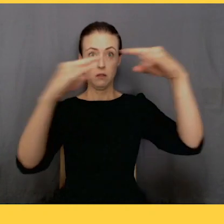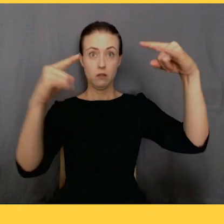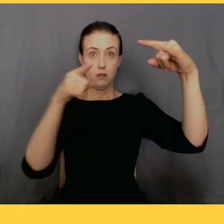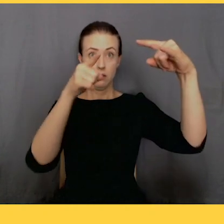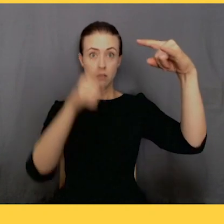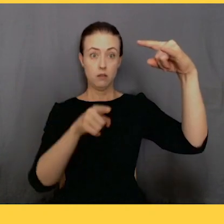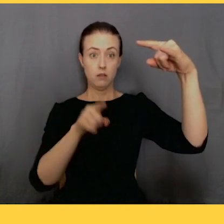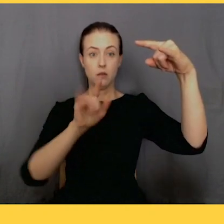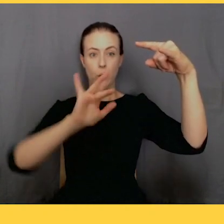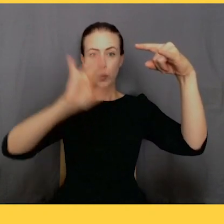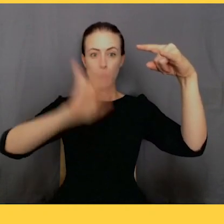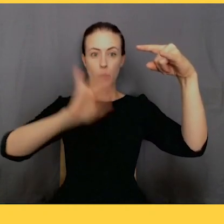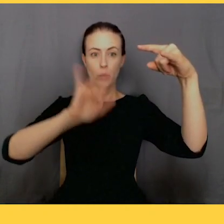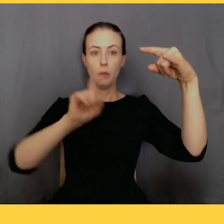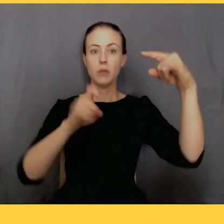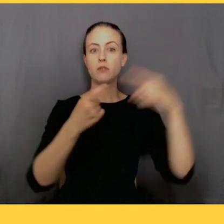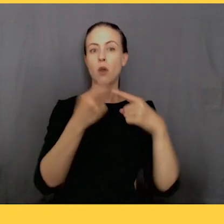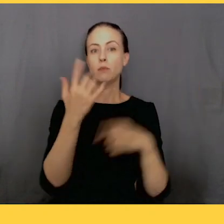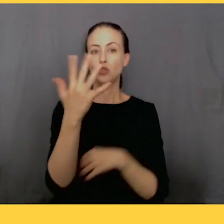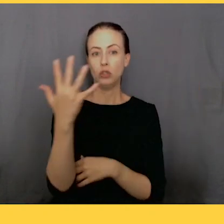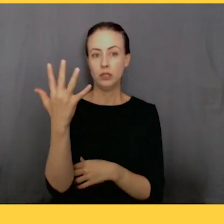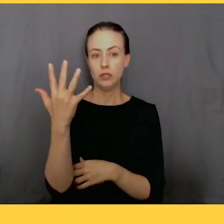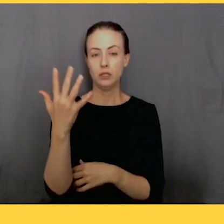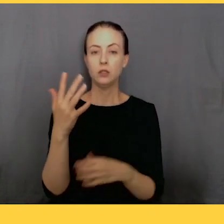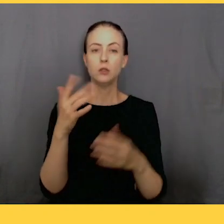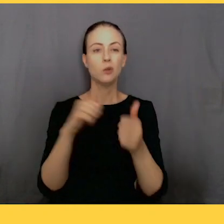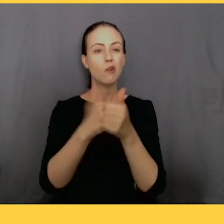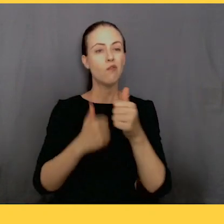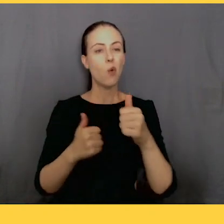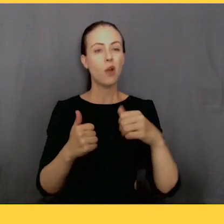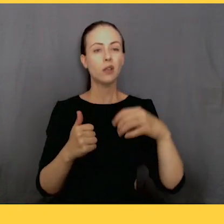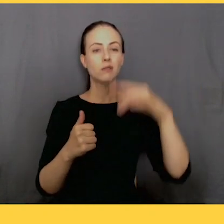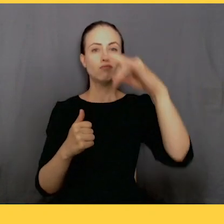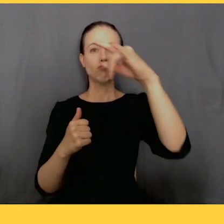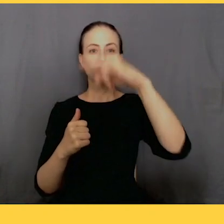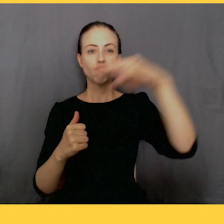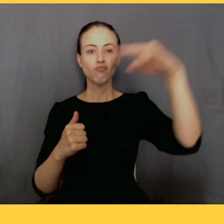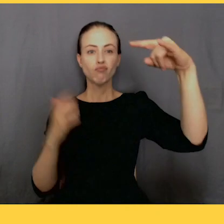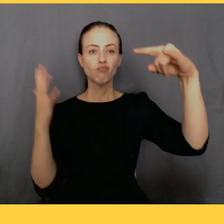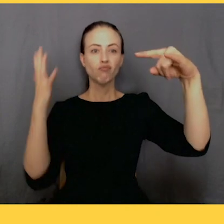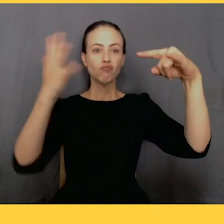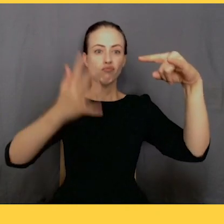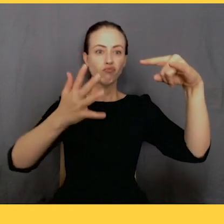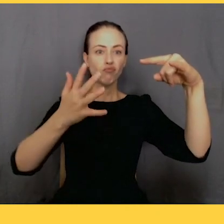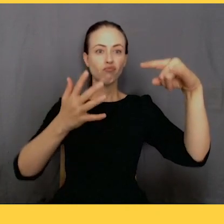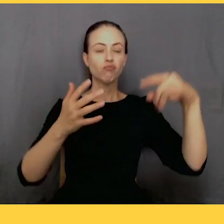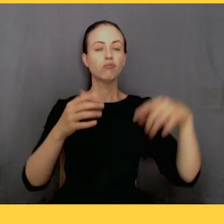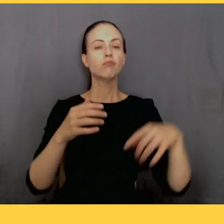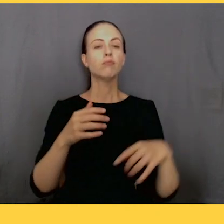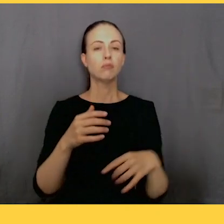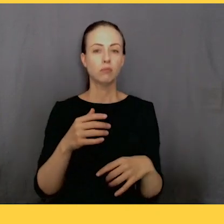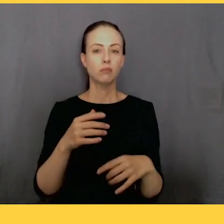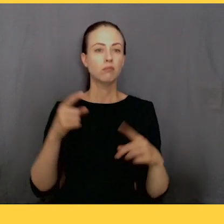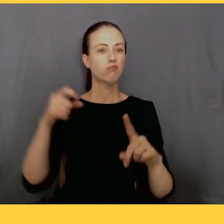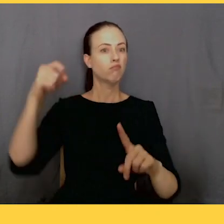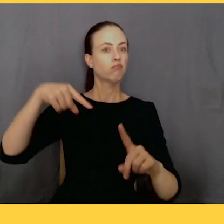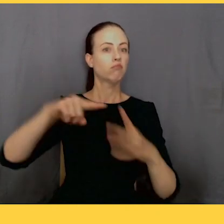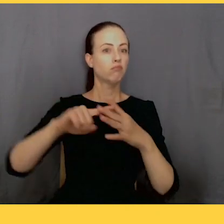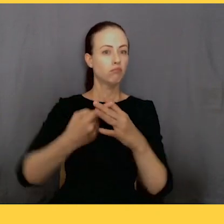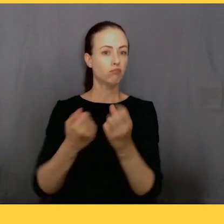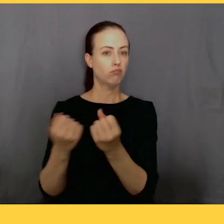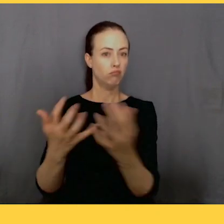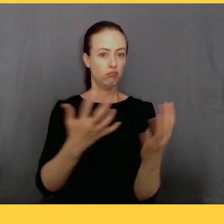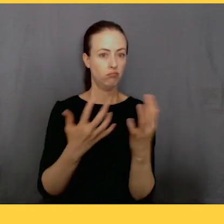prevent vegetation from coming in contact with our power lines and to avoid potentially